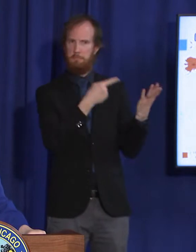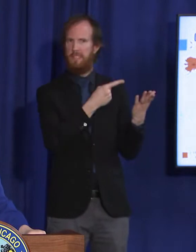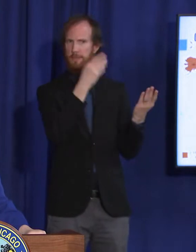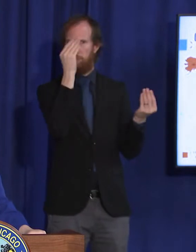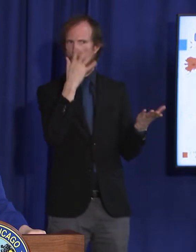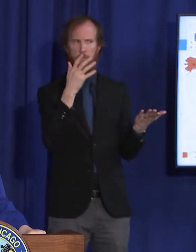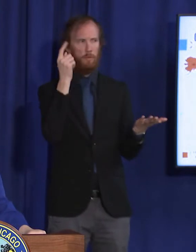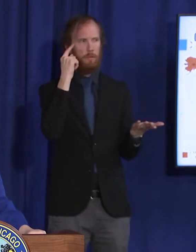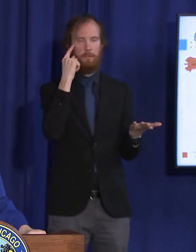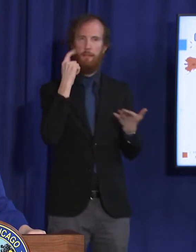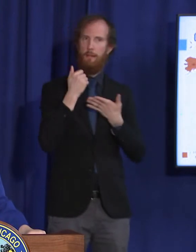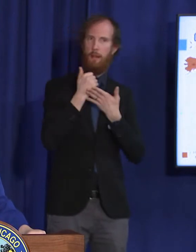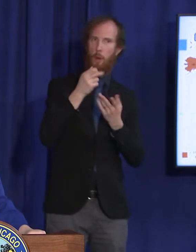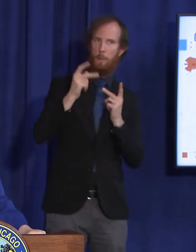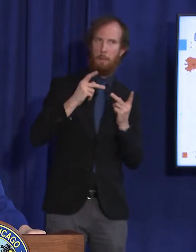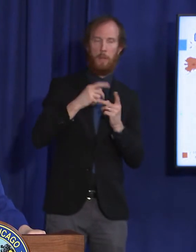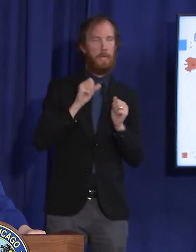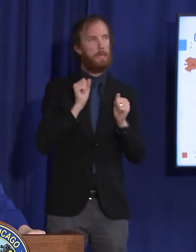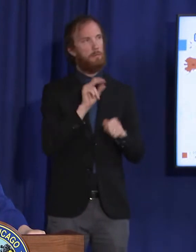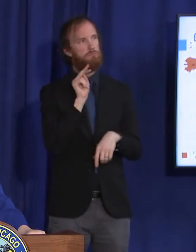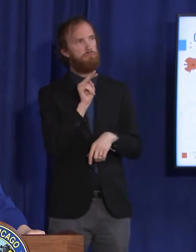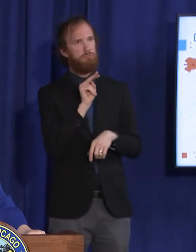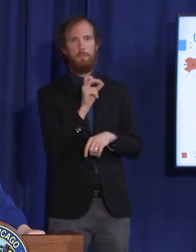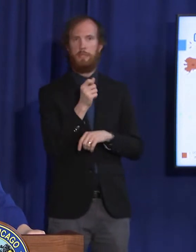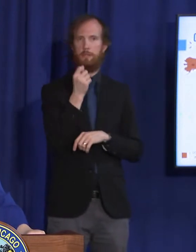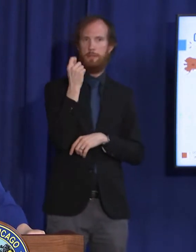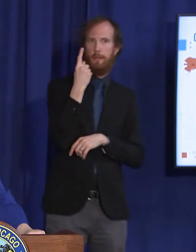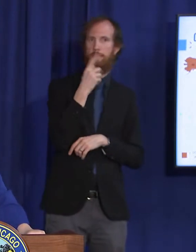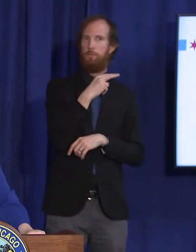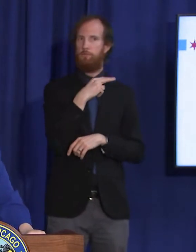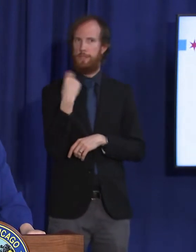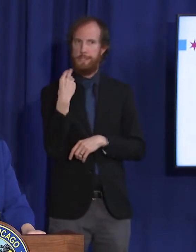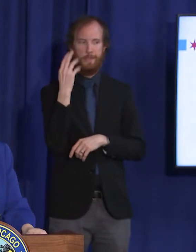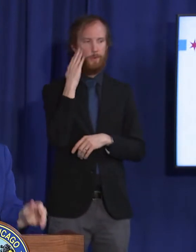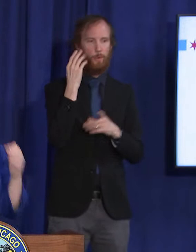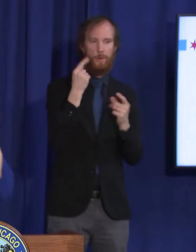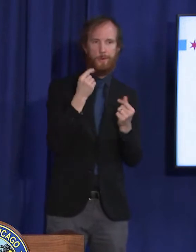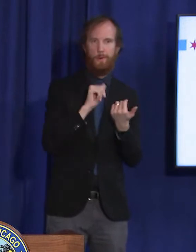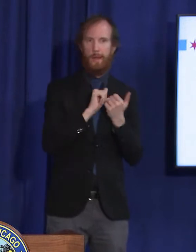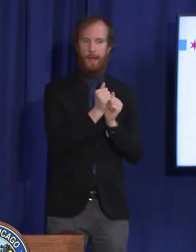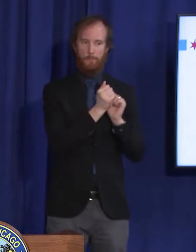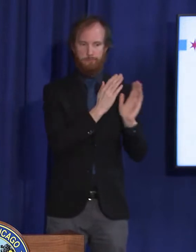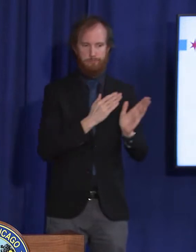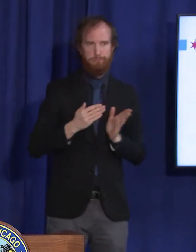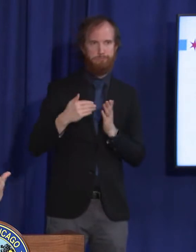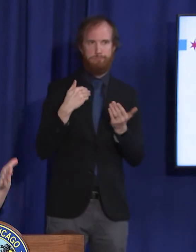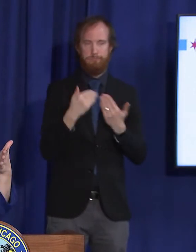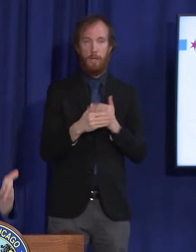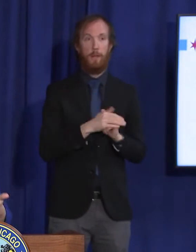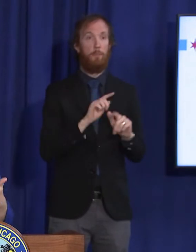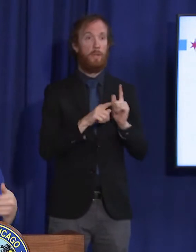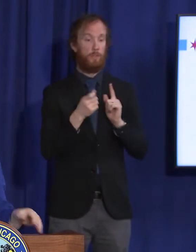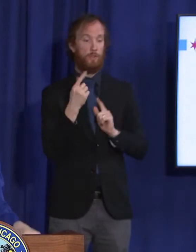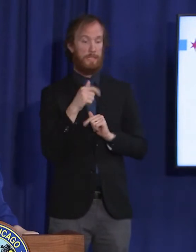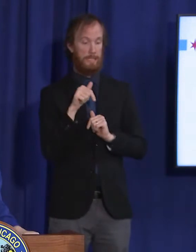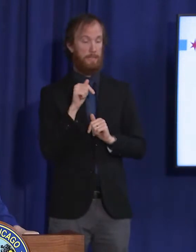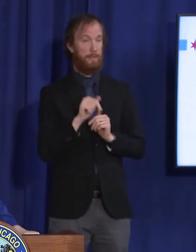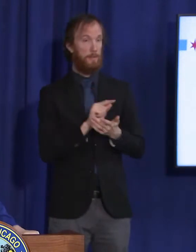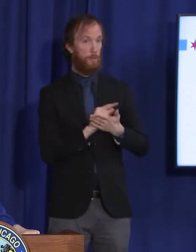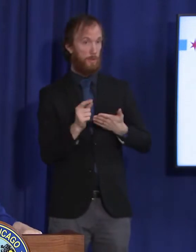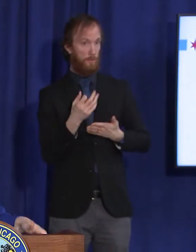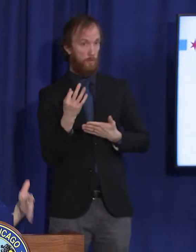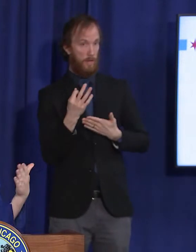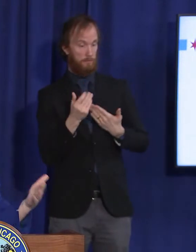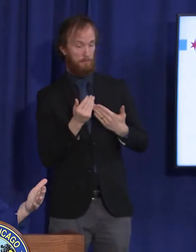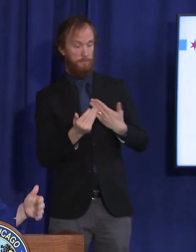people understand the risk when they travel and know how to be prepared. But looking ahead, starting this Friday, we